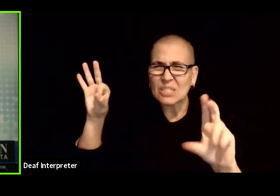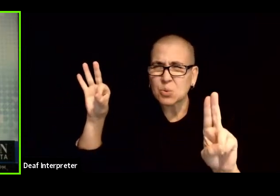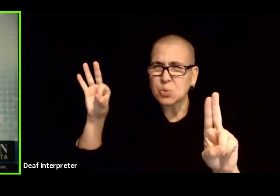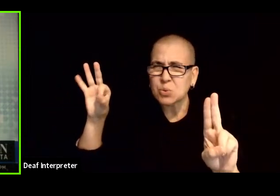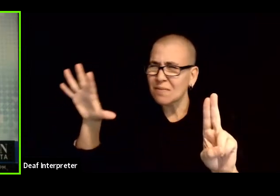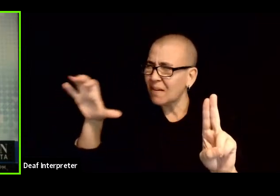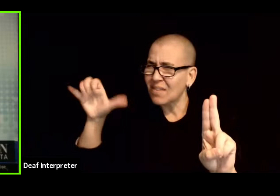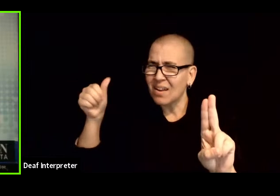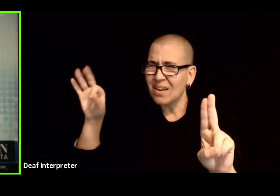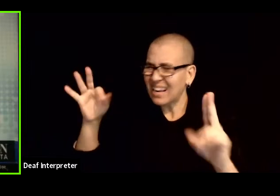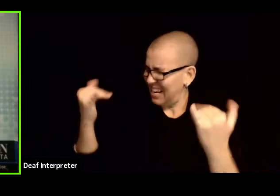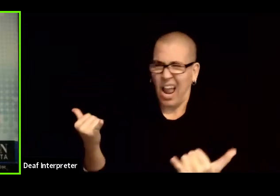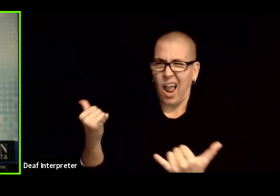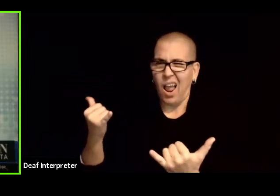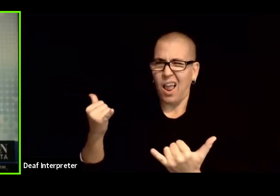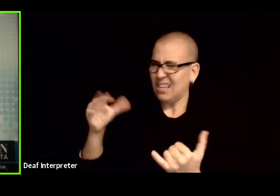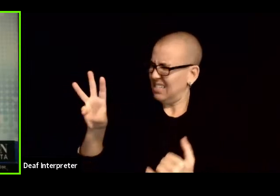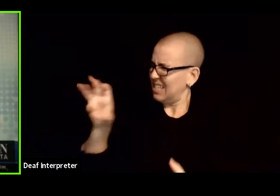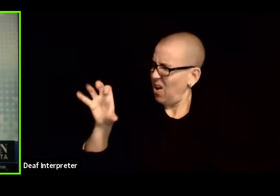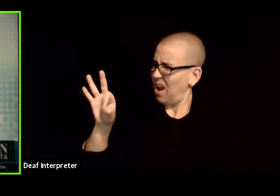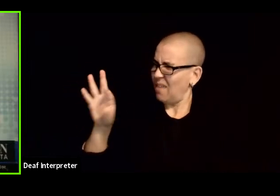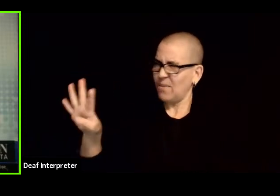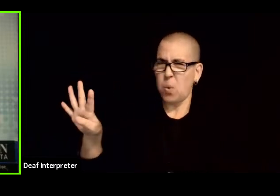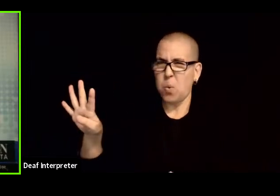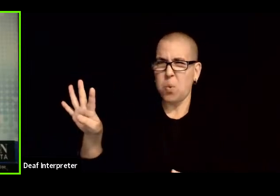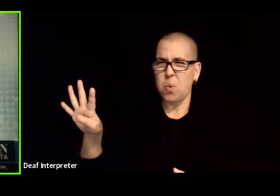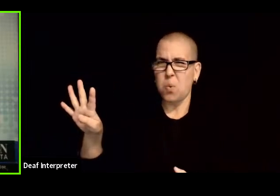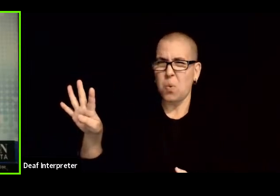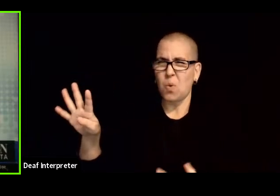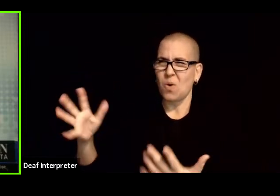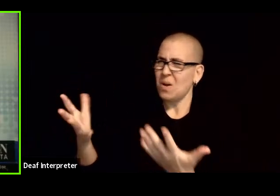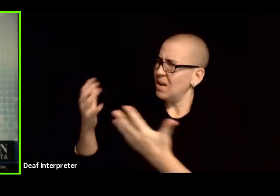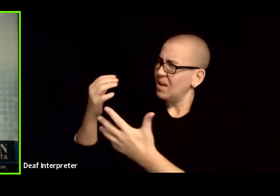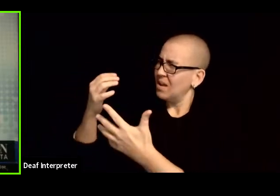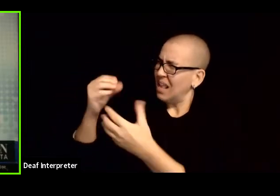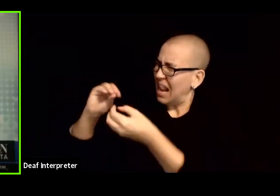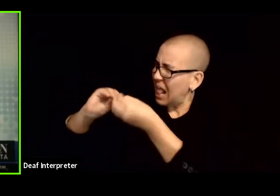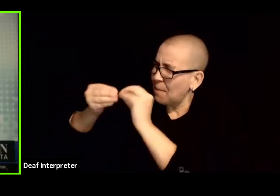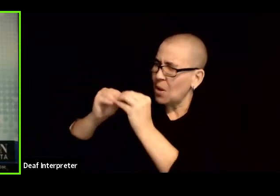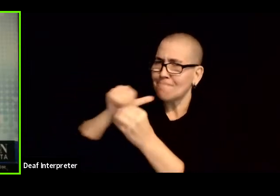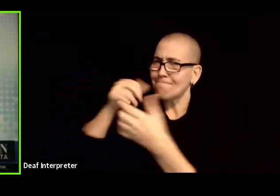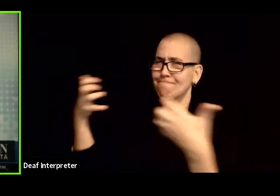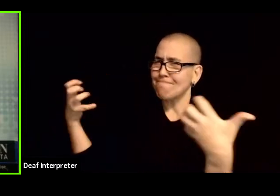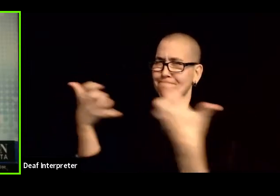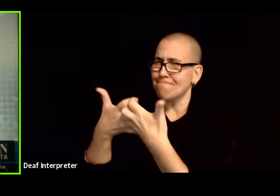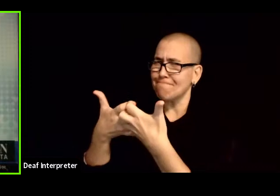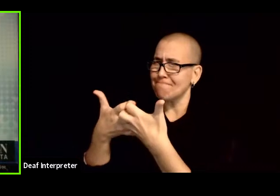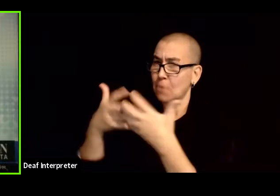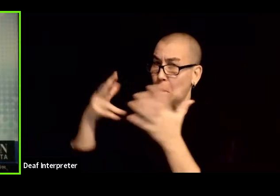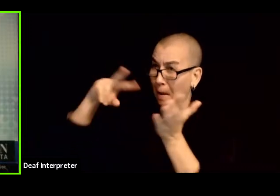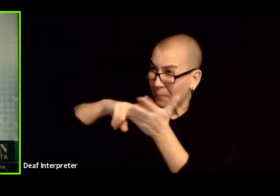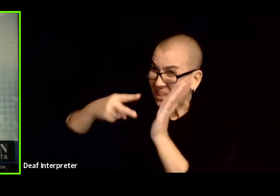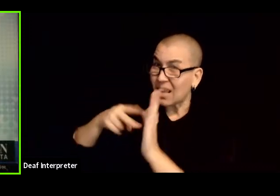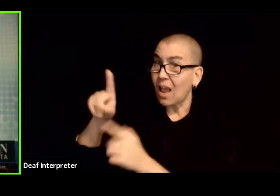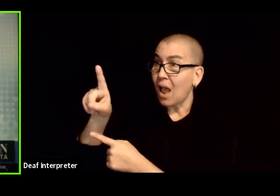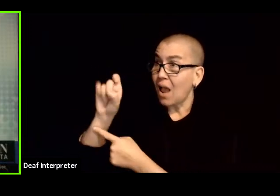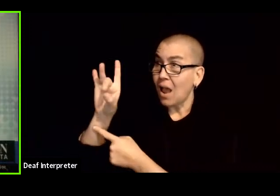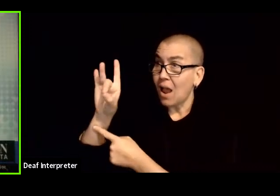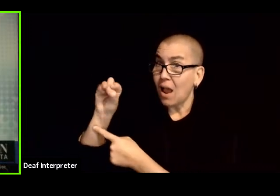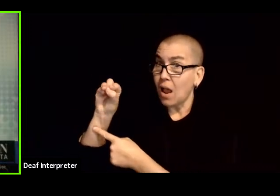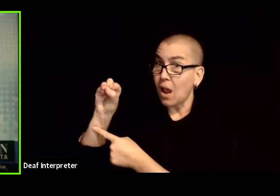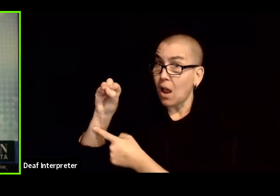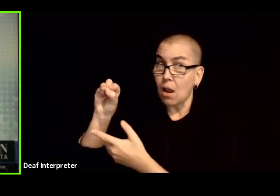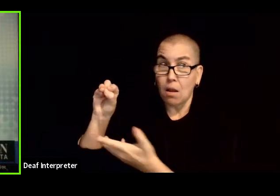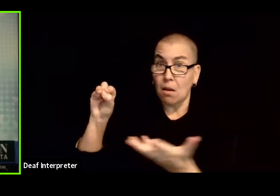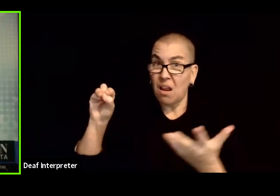unless that's a statistical blip or an error, that's 180 more patients hospitalized or reported hospitalized in one day. Do